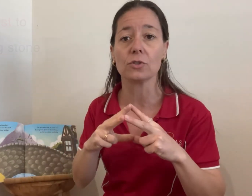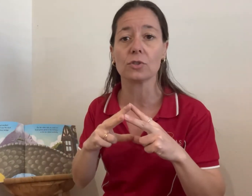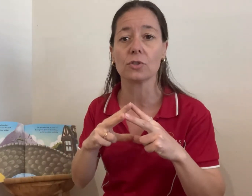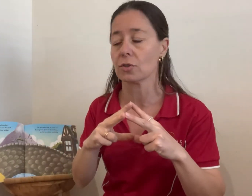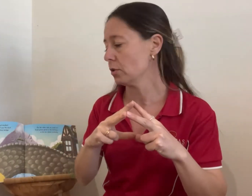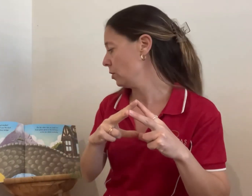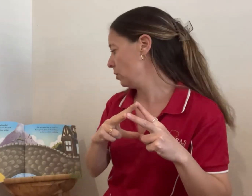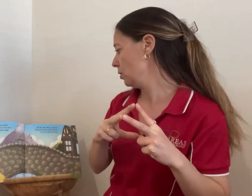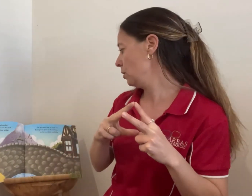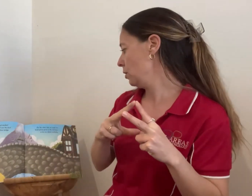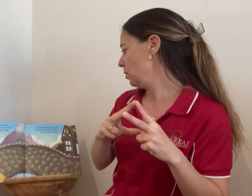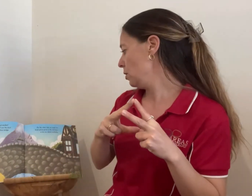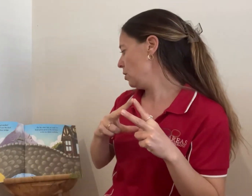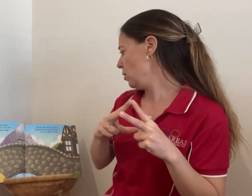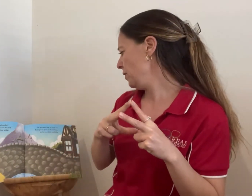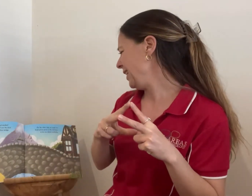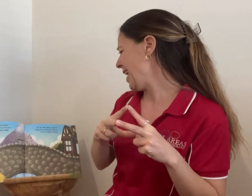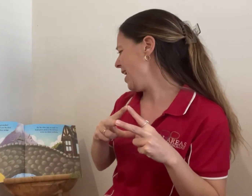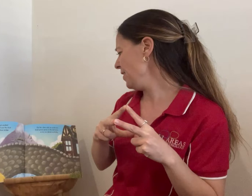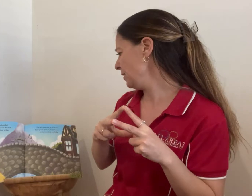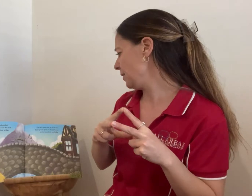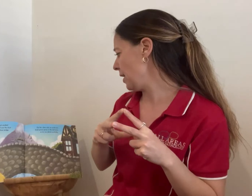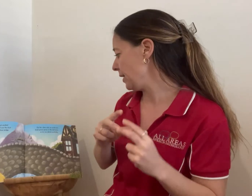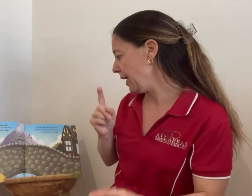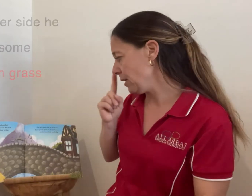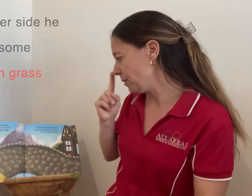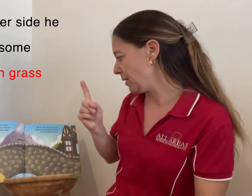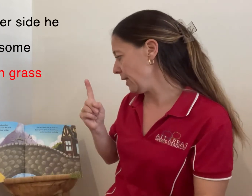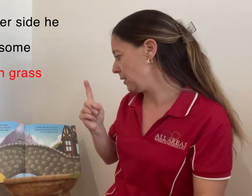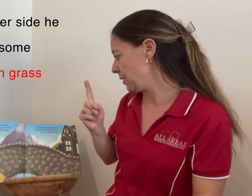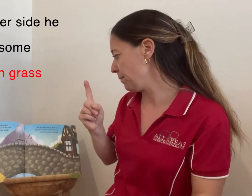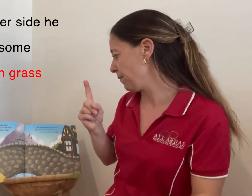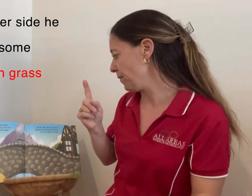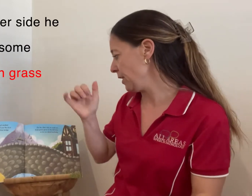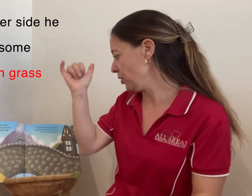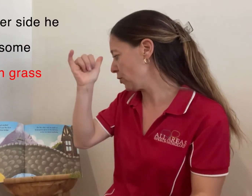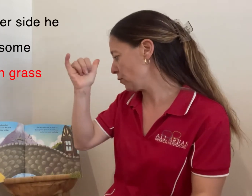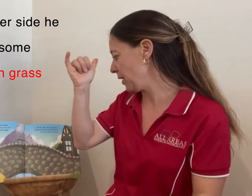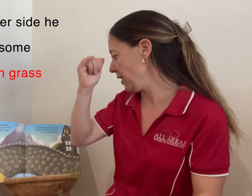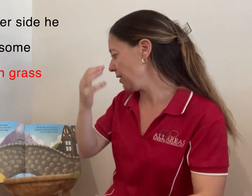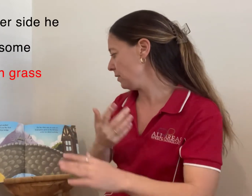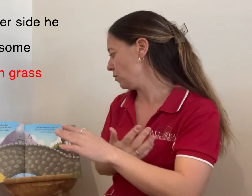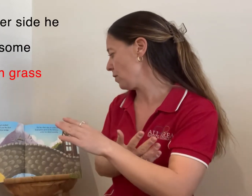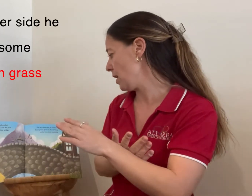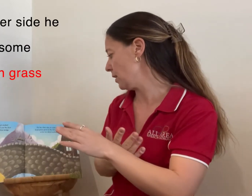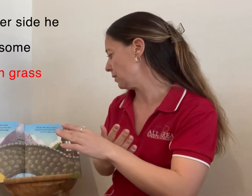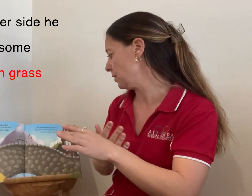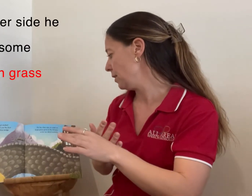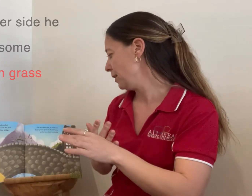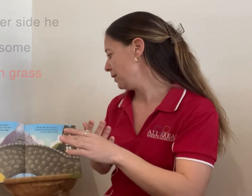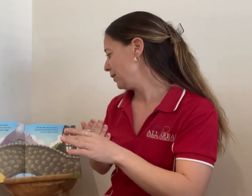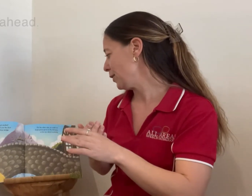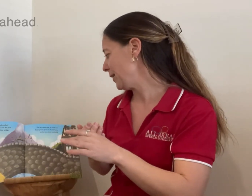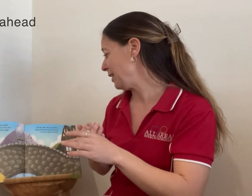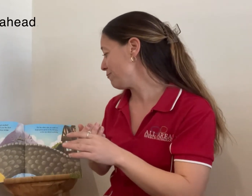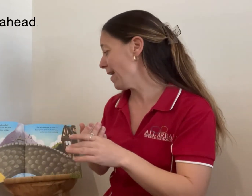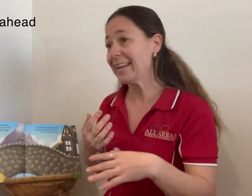bridge. On the other side, he could see some fresh green grass, so he ran